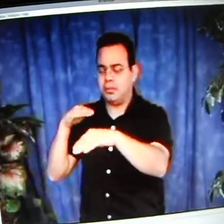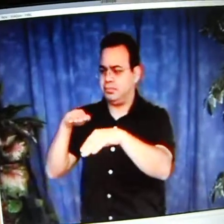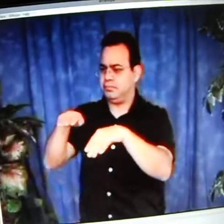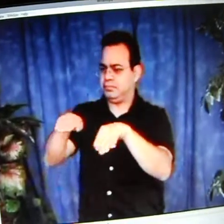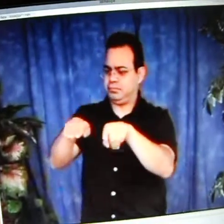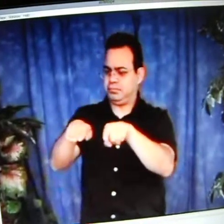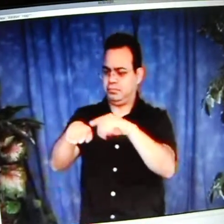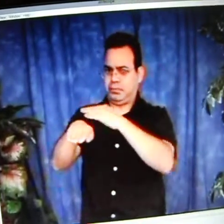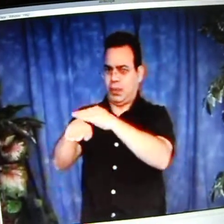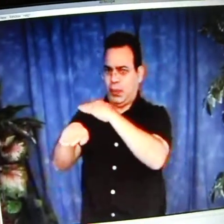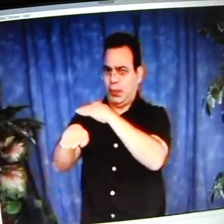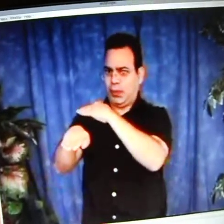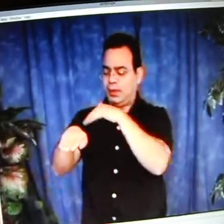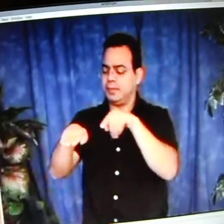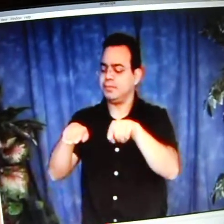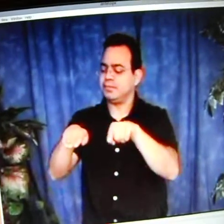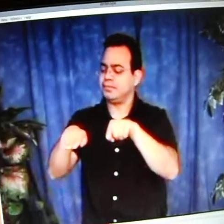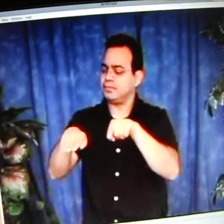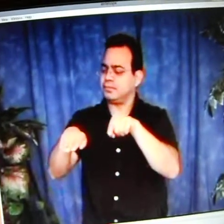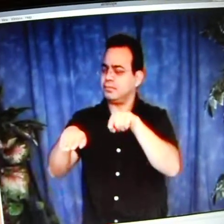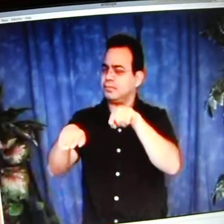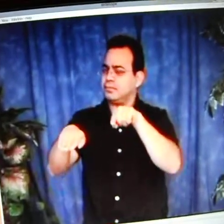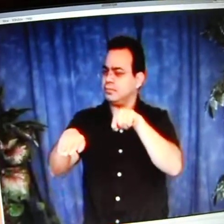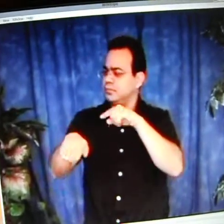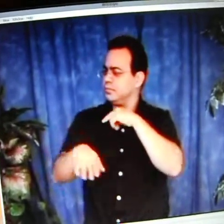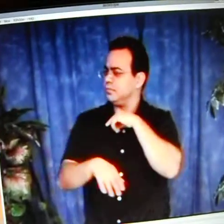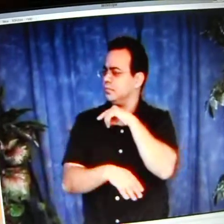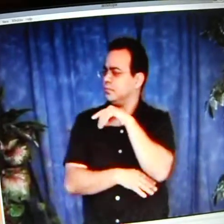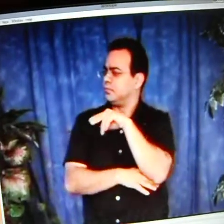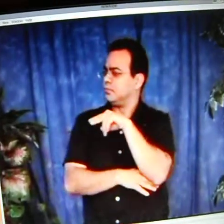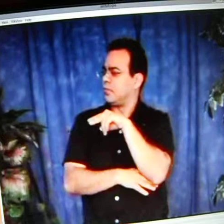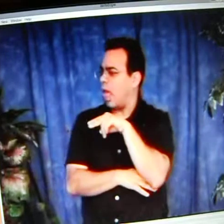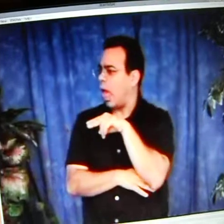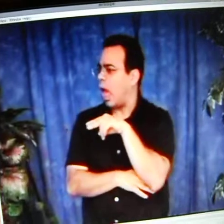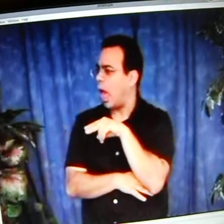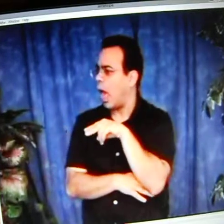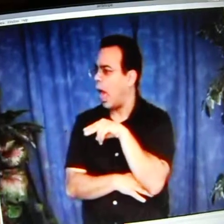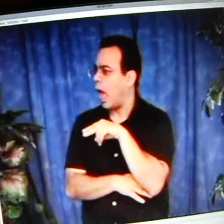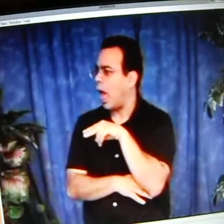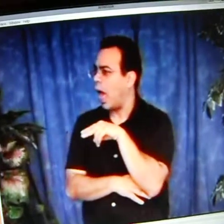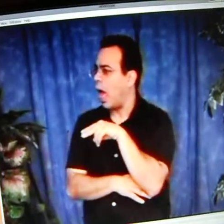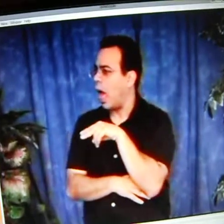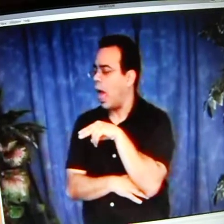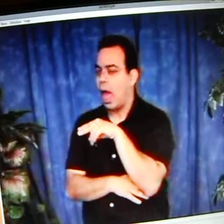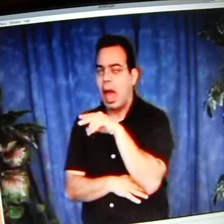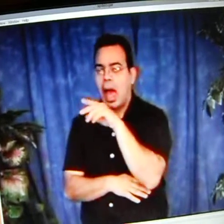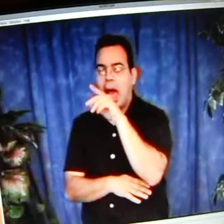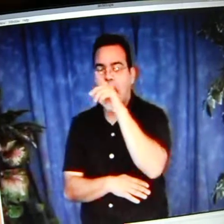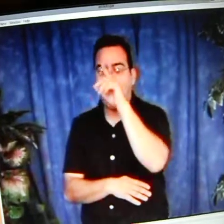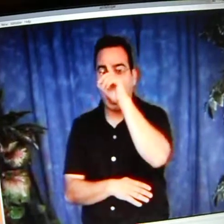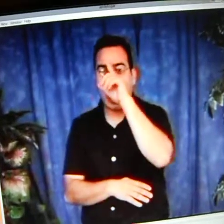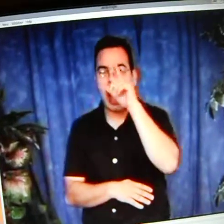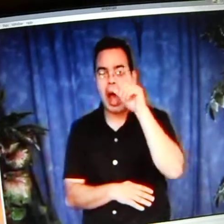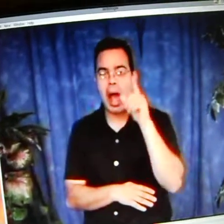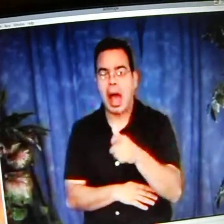And the truck had this flatbed on it, and I kind of looked out the window and was shocked by what I